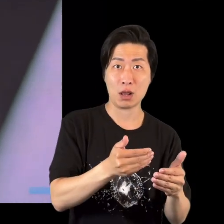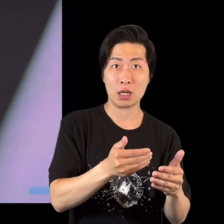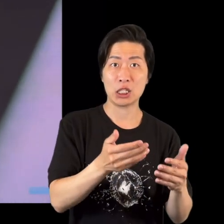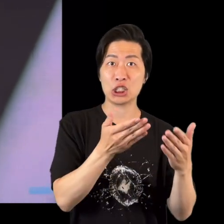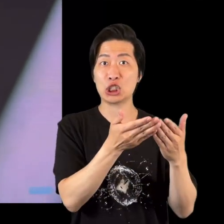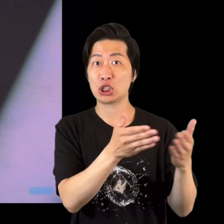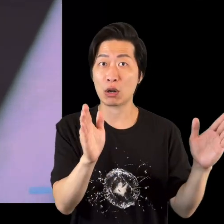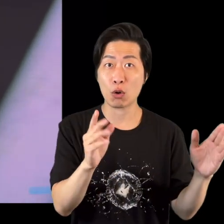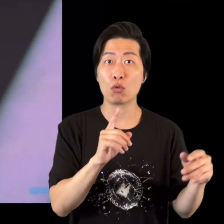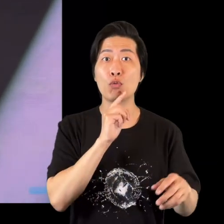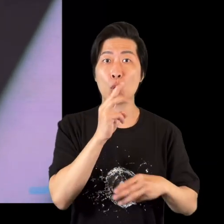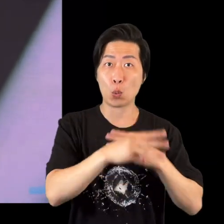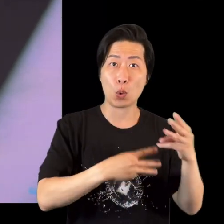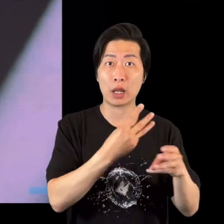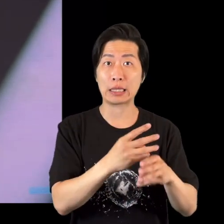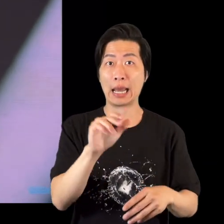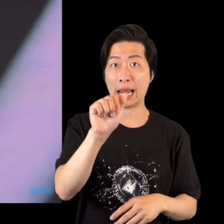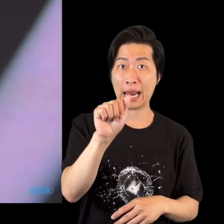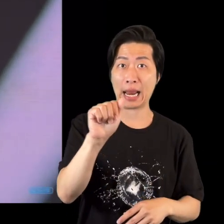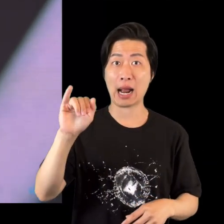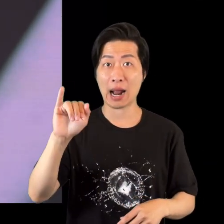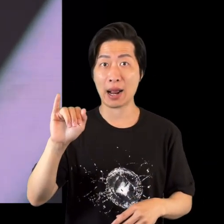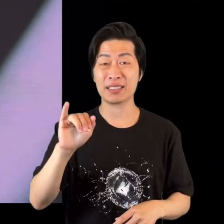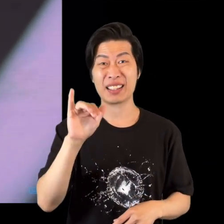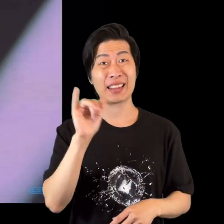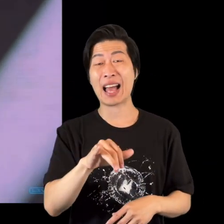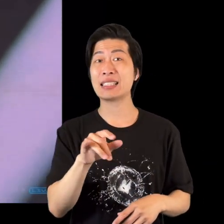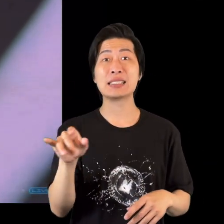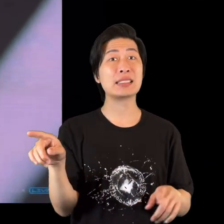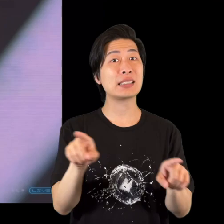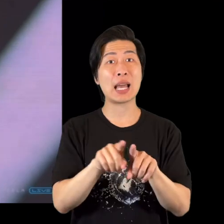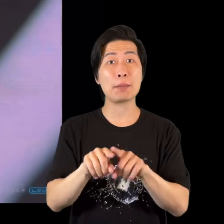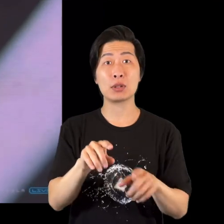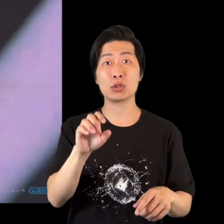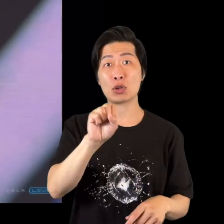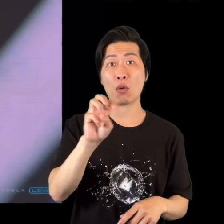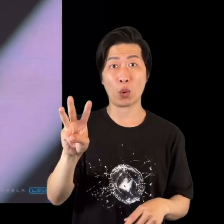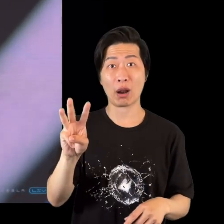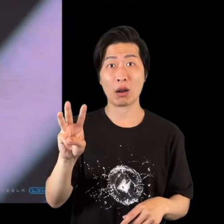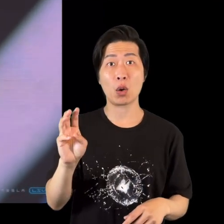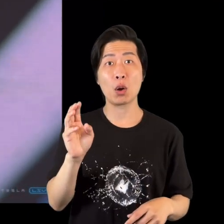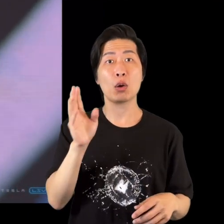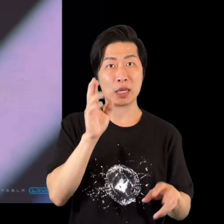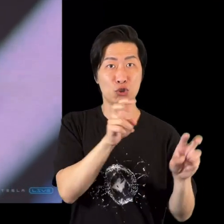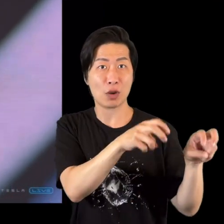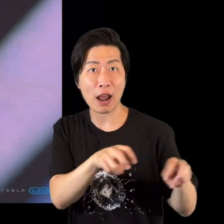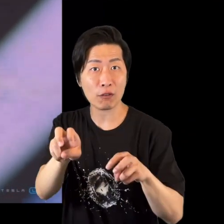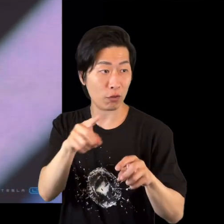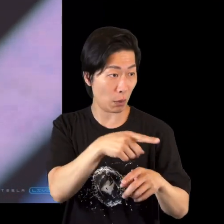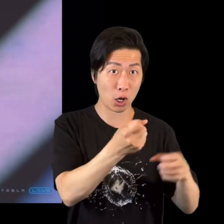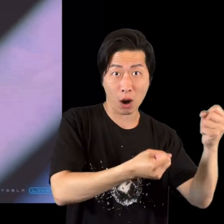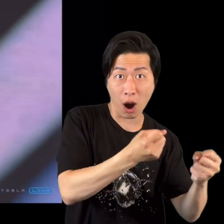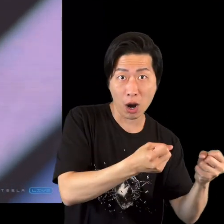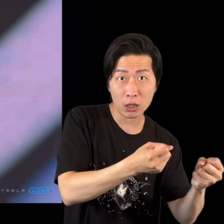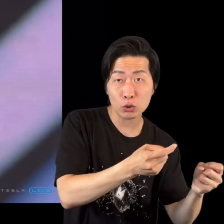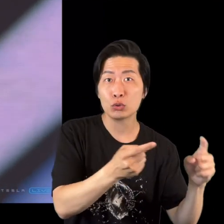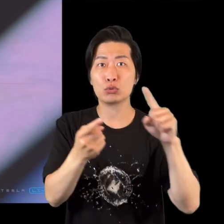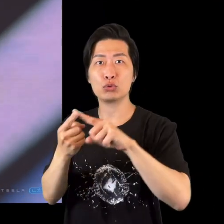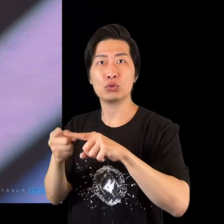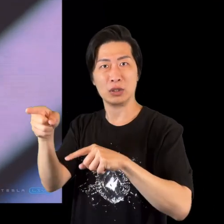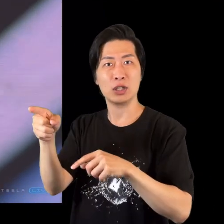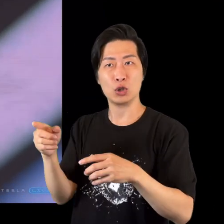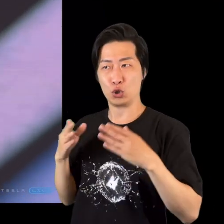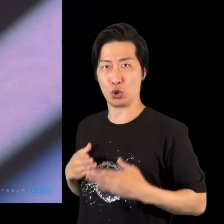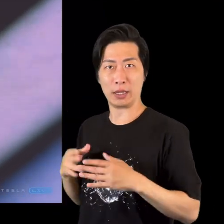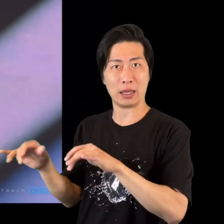to generalized real-world AI, that same software is transferable to a